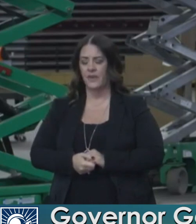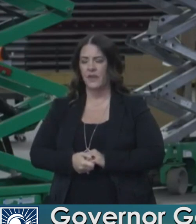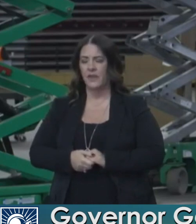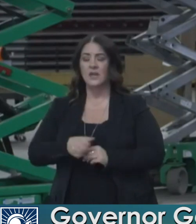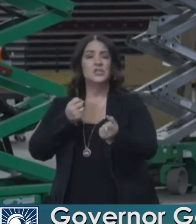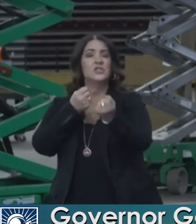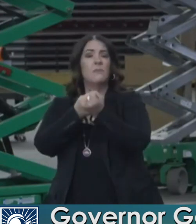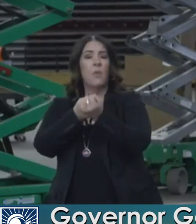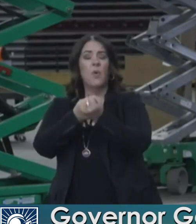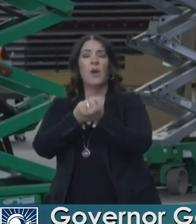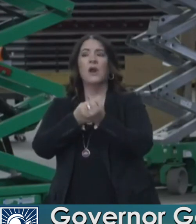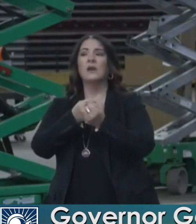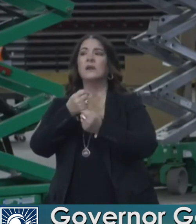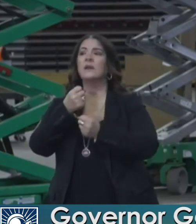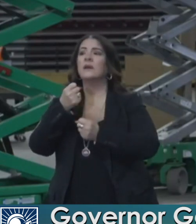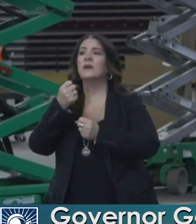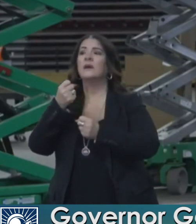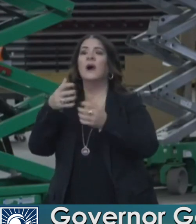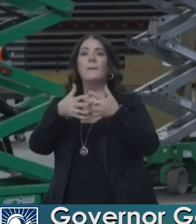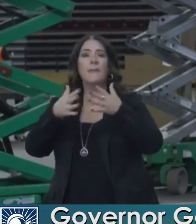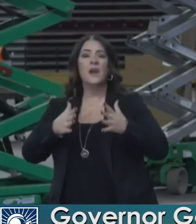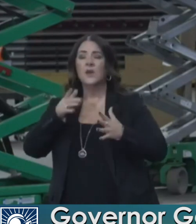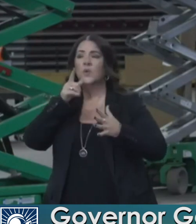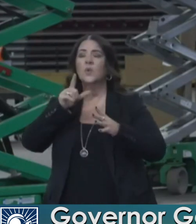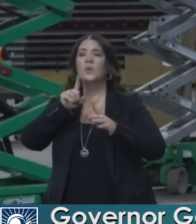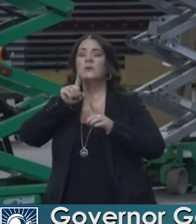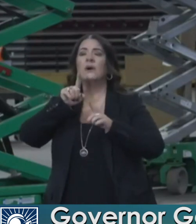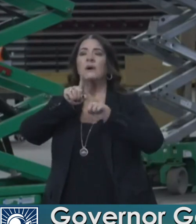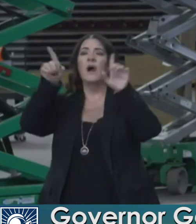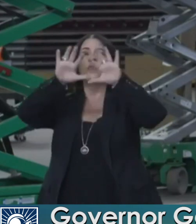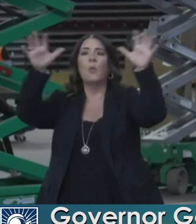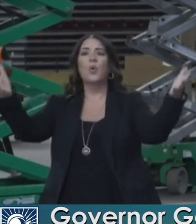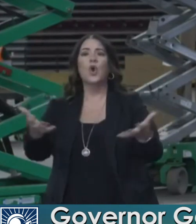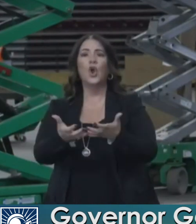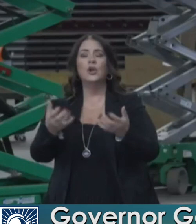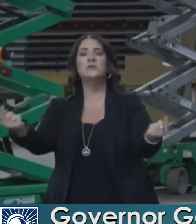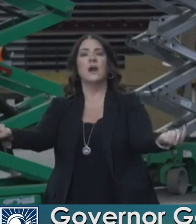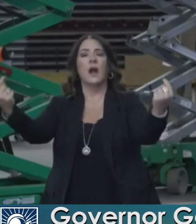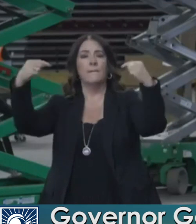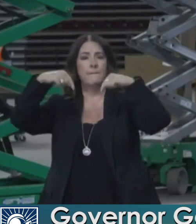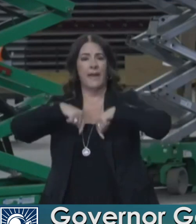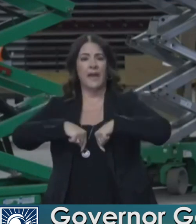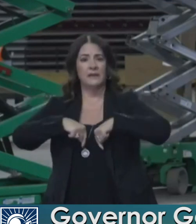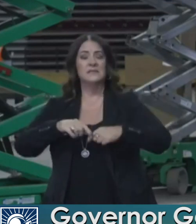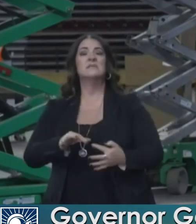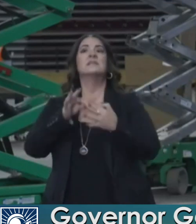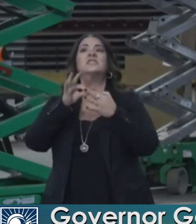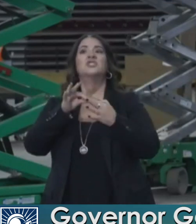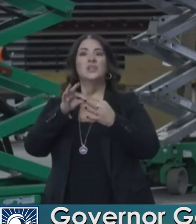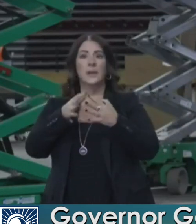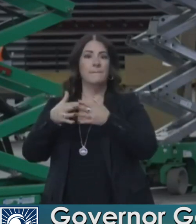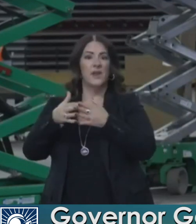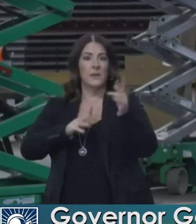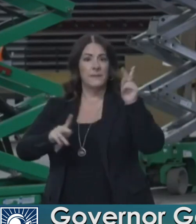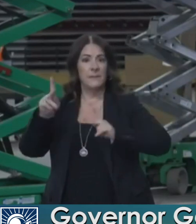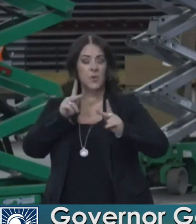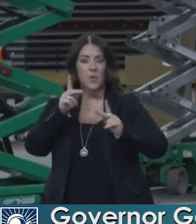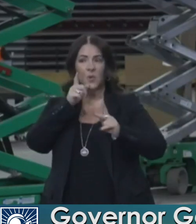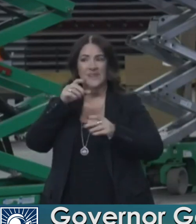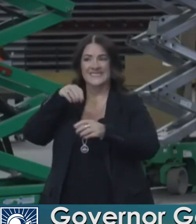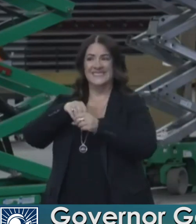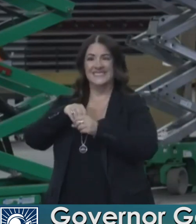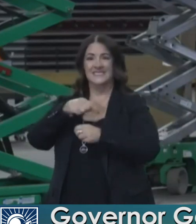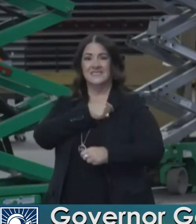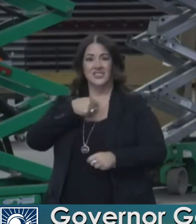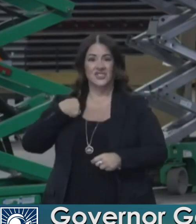back into the United States through the state of California for people in mainland China, American citizens. We brought them